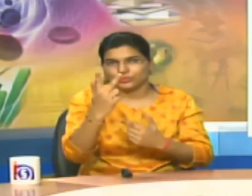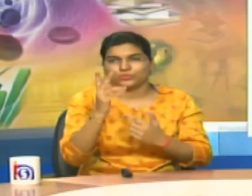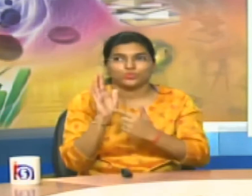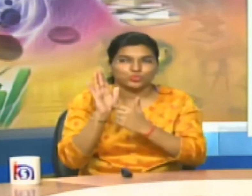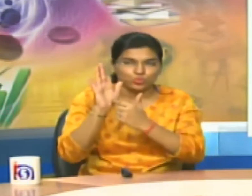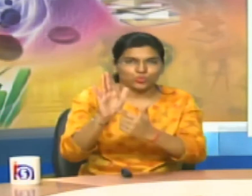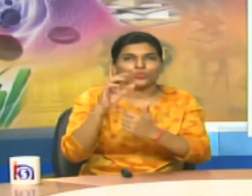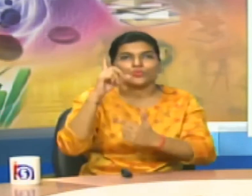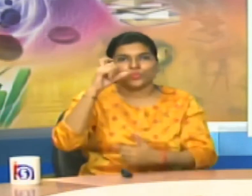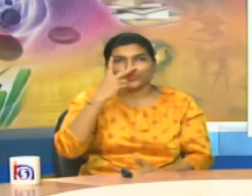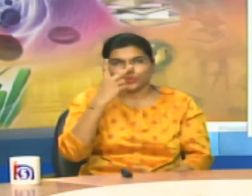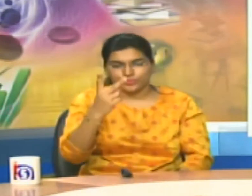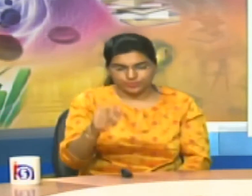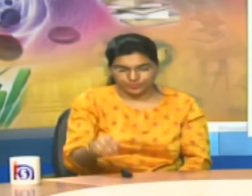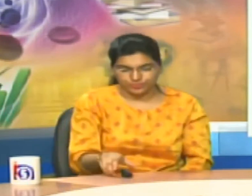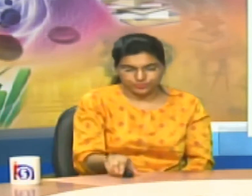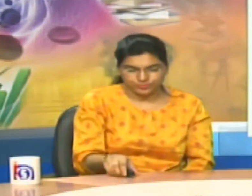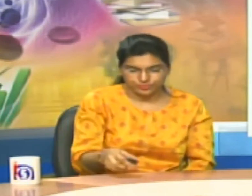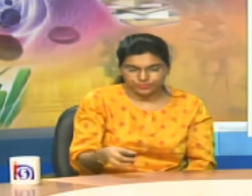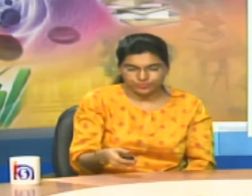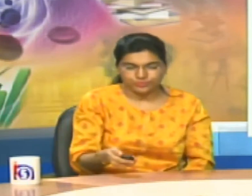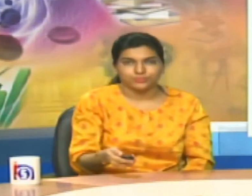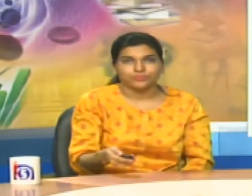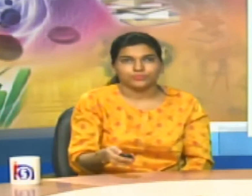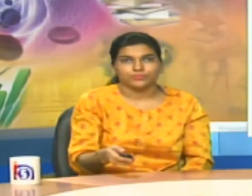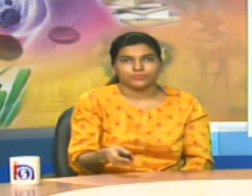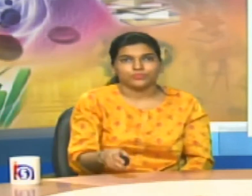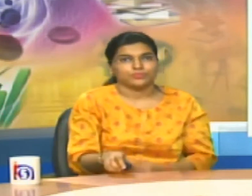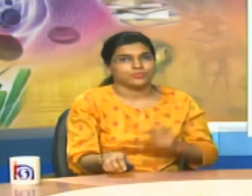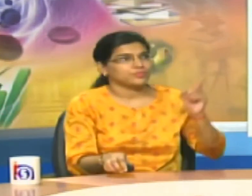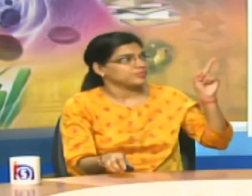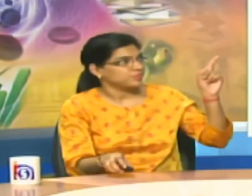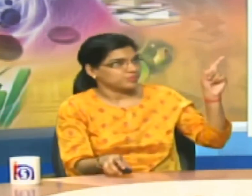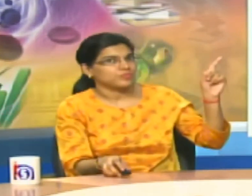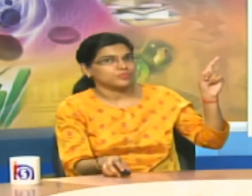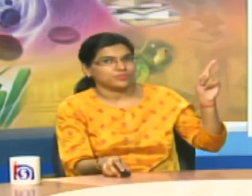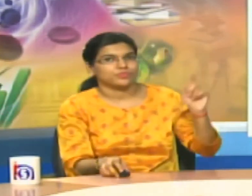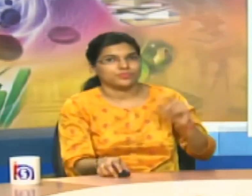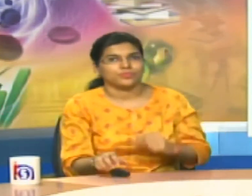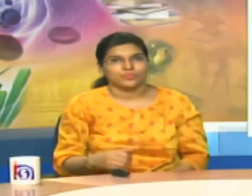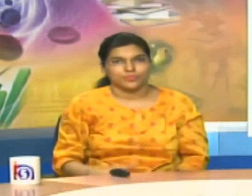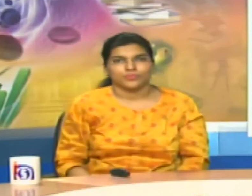rows and columns that you can see, I will just show the picture.